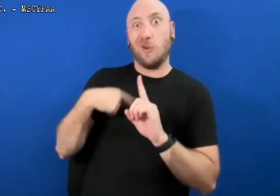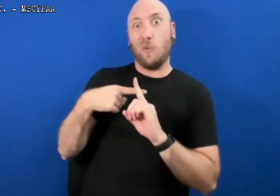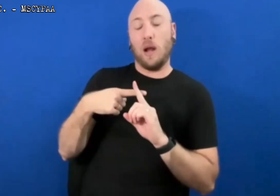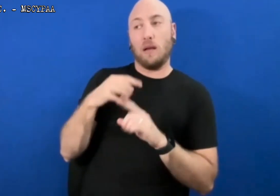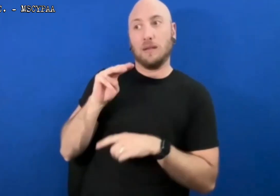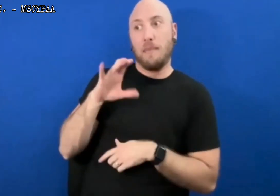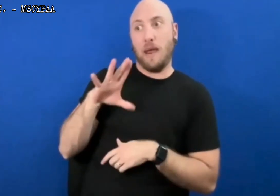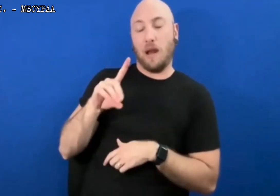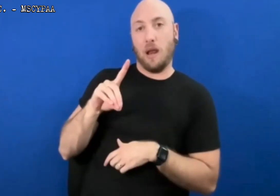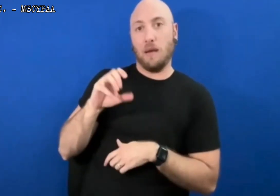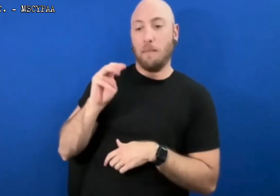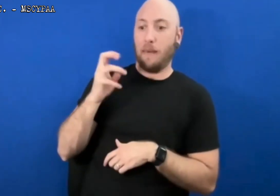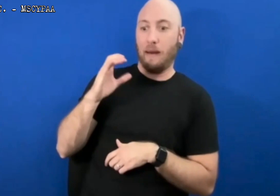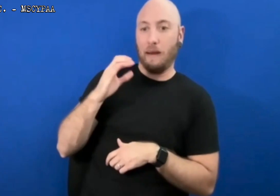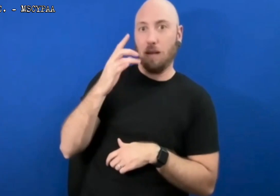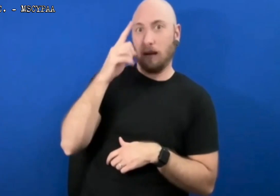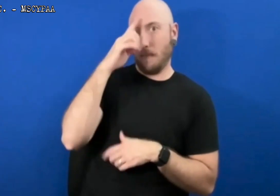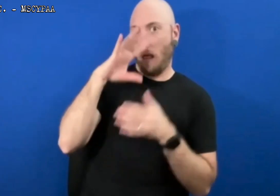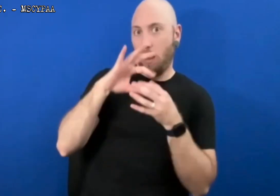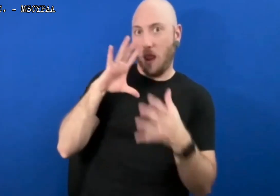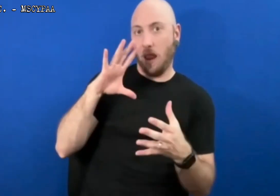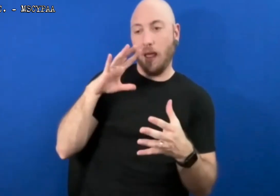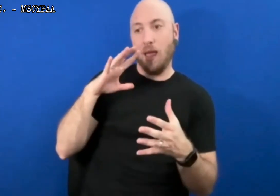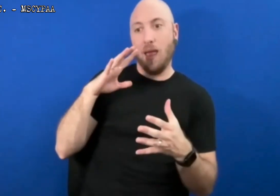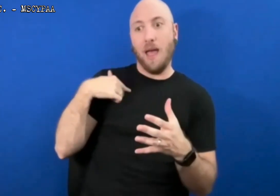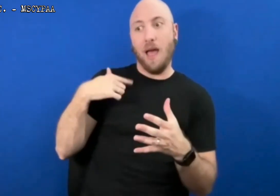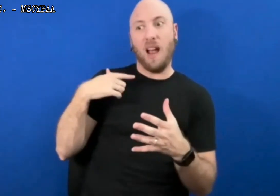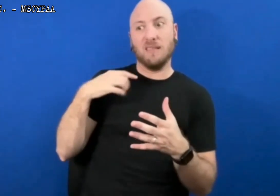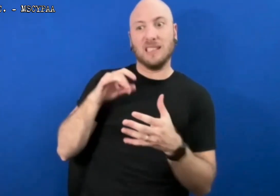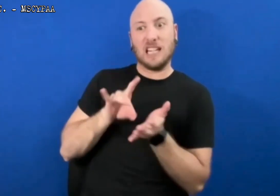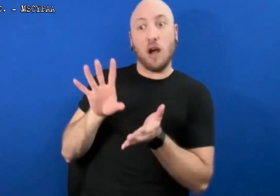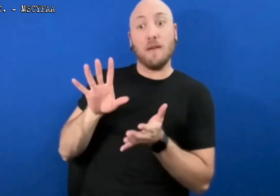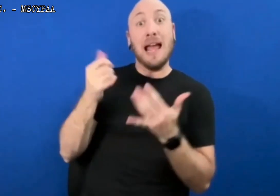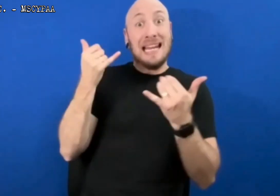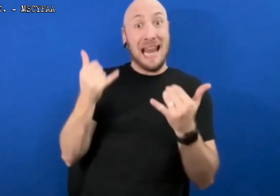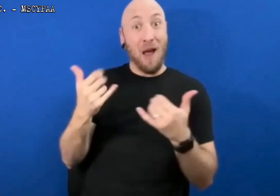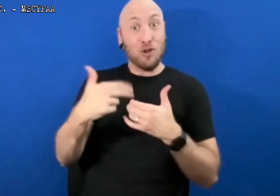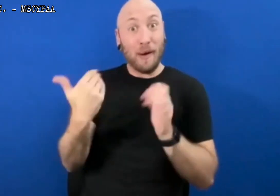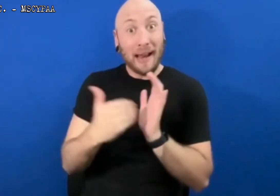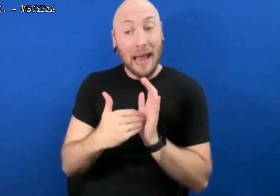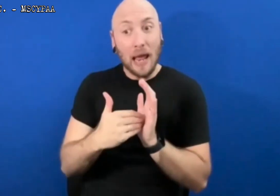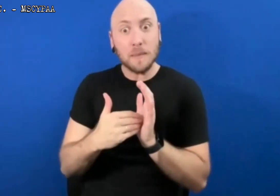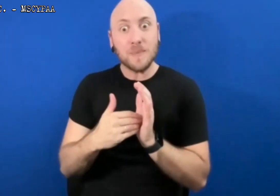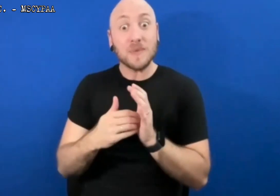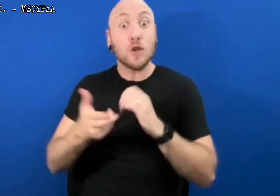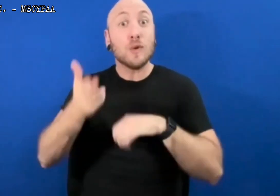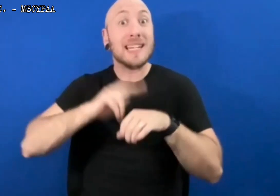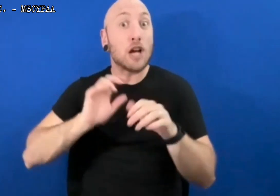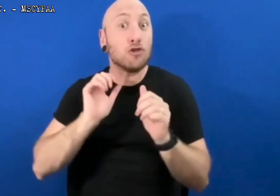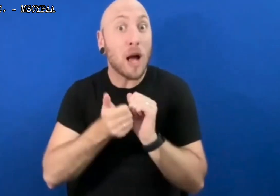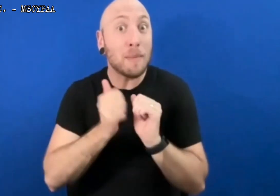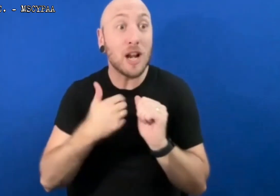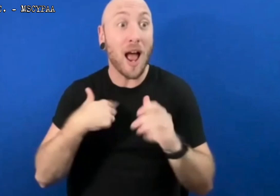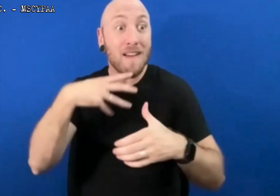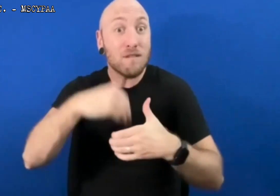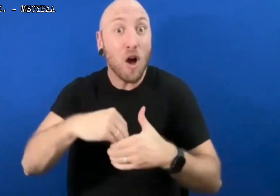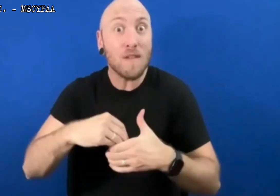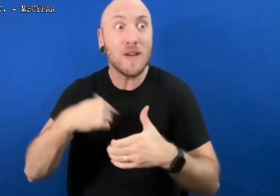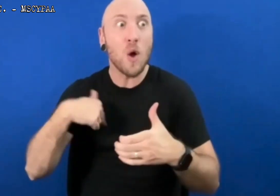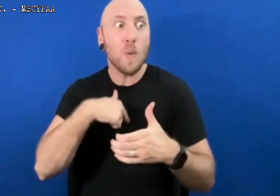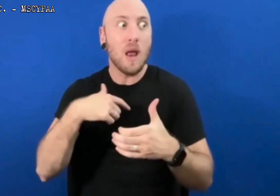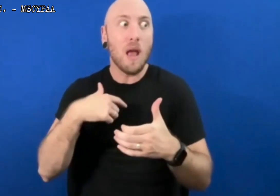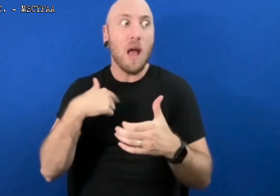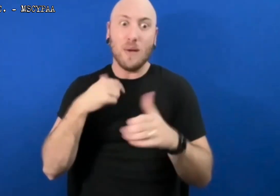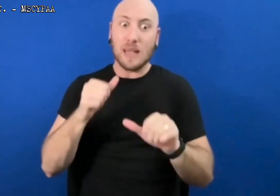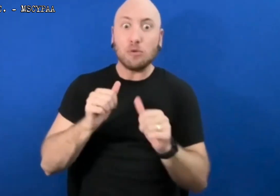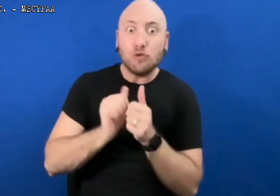placed 5th at nationals and I got to skate. I wasn't an alternate. I was able to,